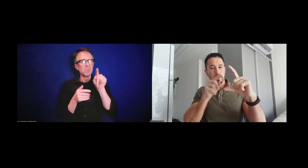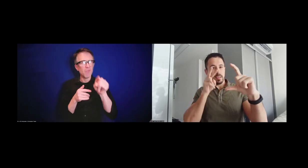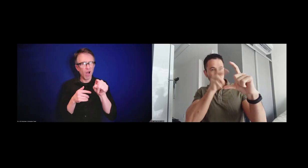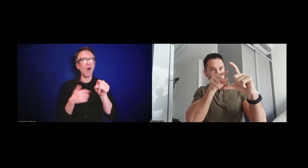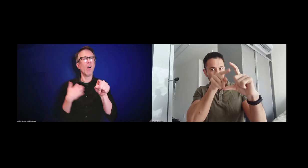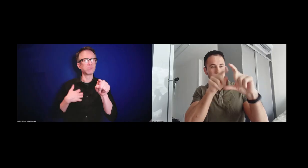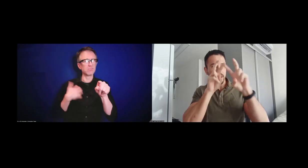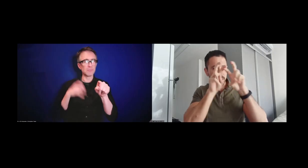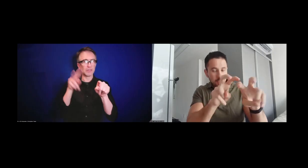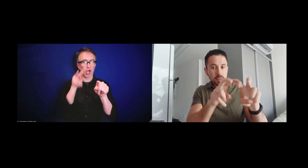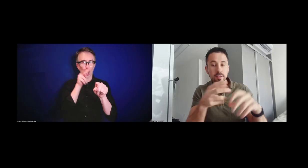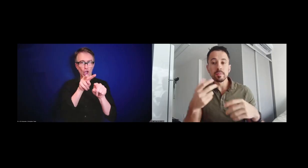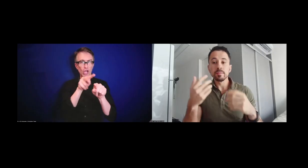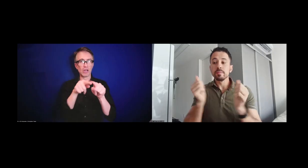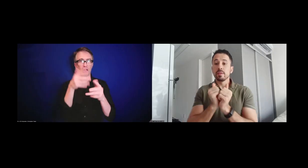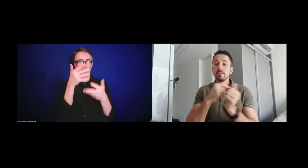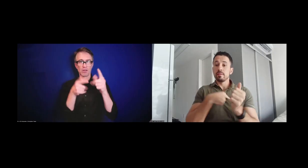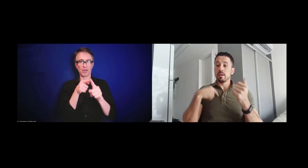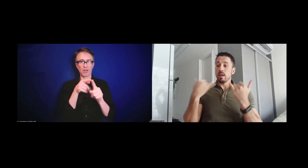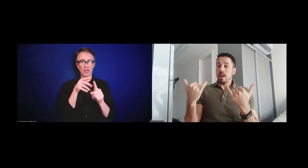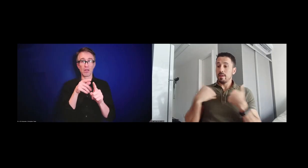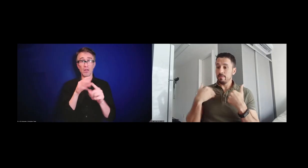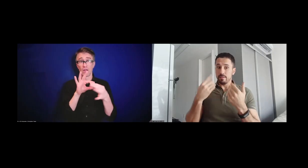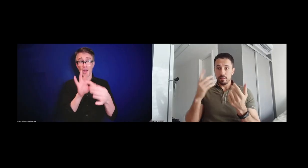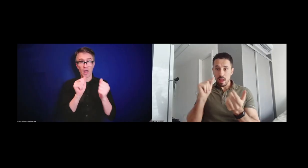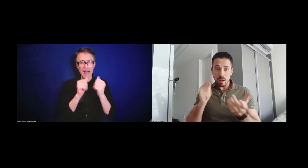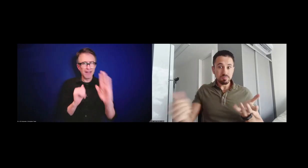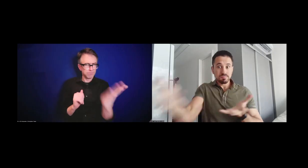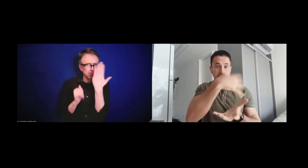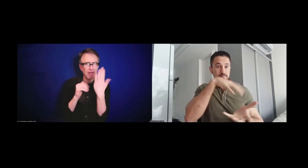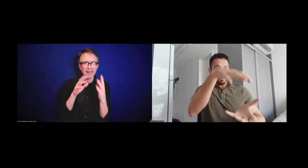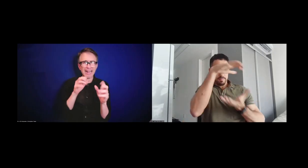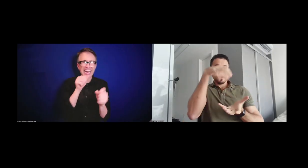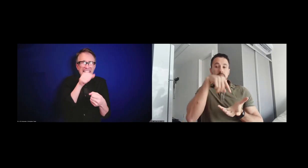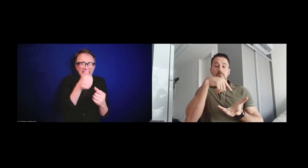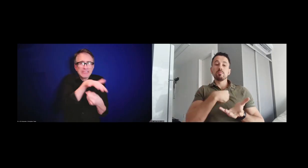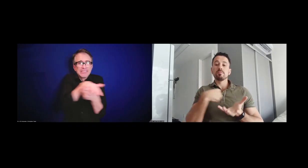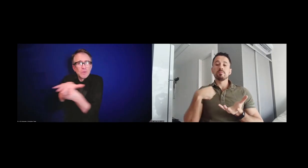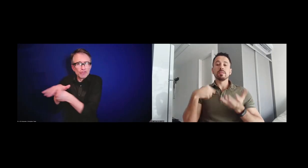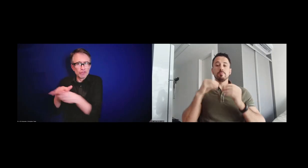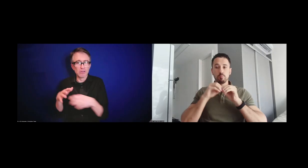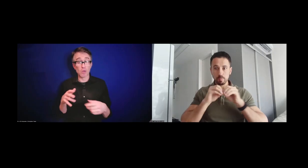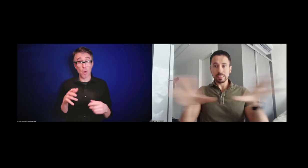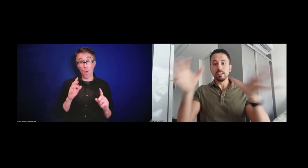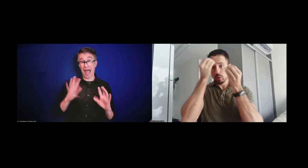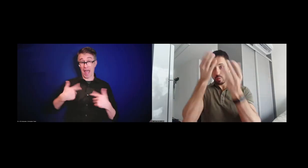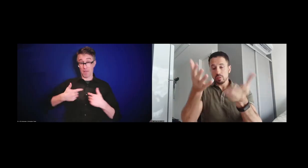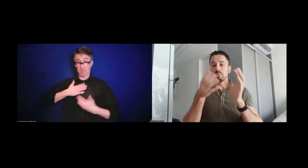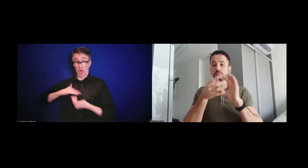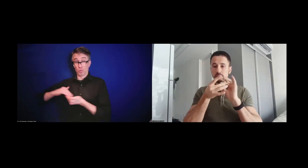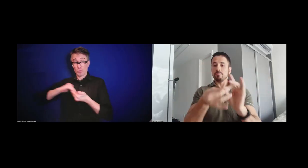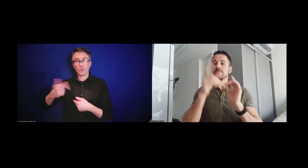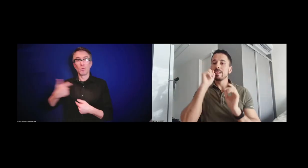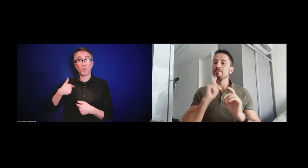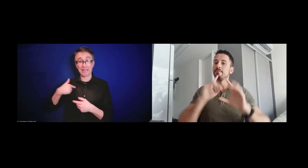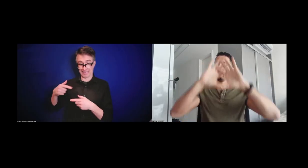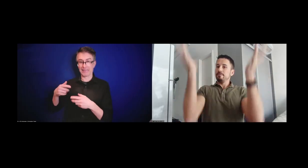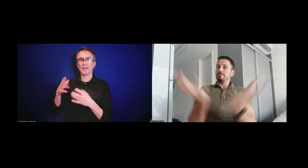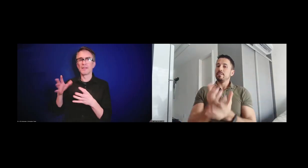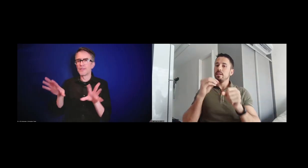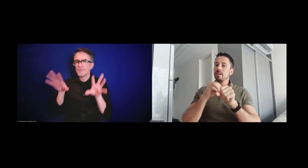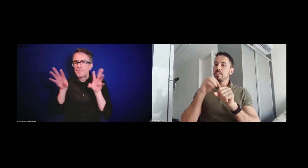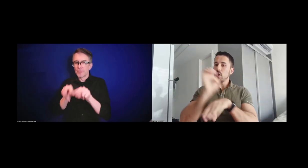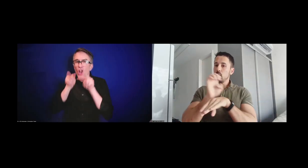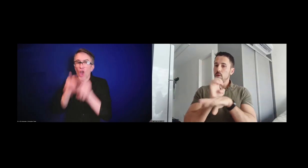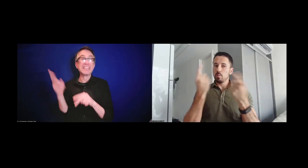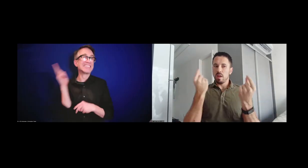to identify what if an individual has this identity and this identity, where do they fall on the matrix? So after collecting that data, then we disseminated